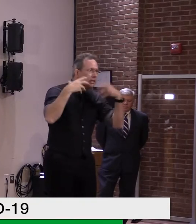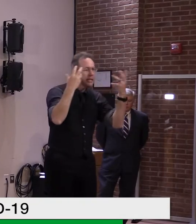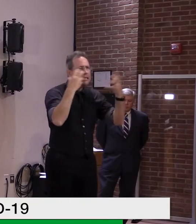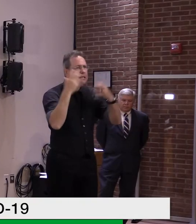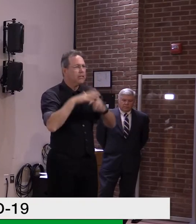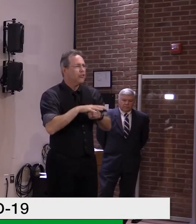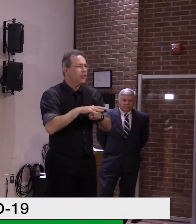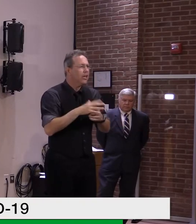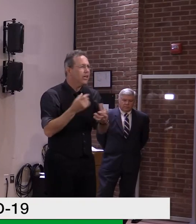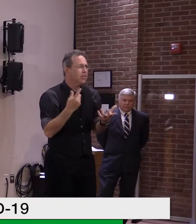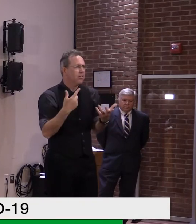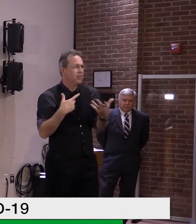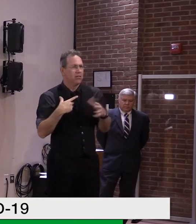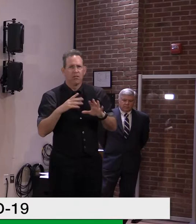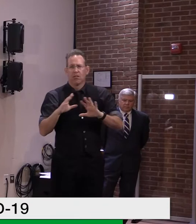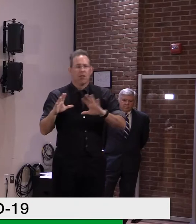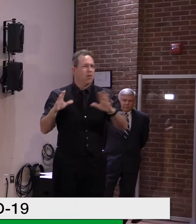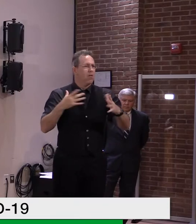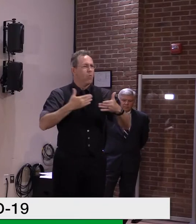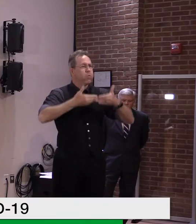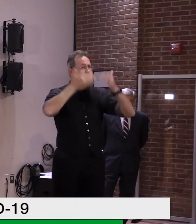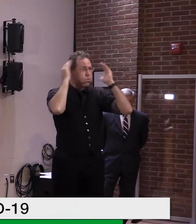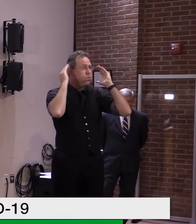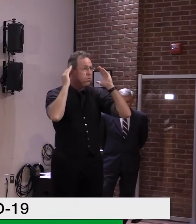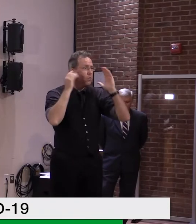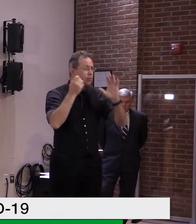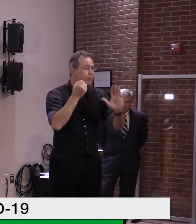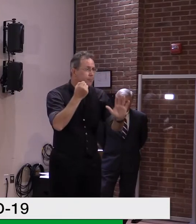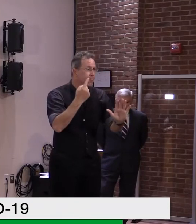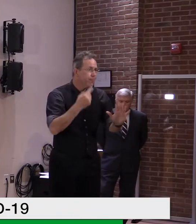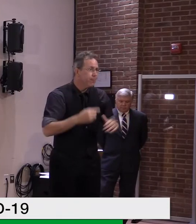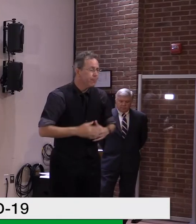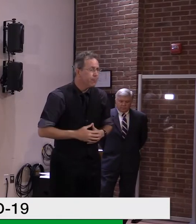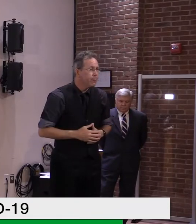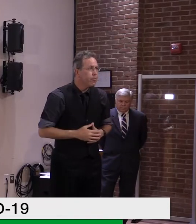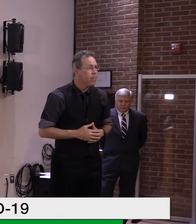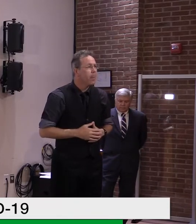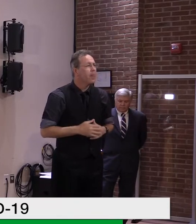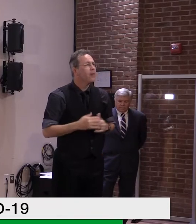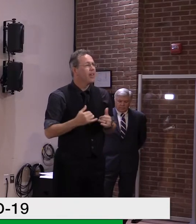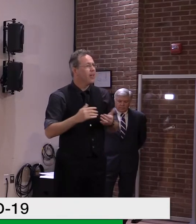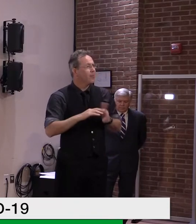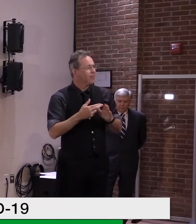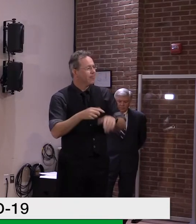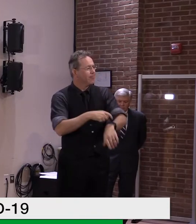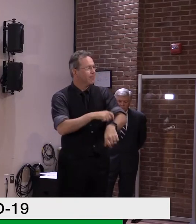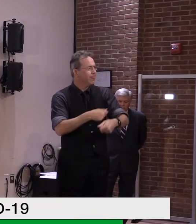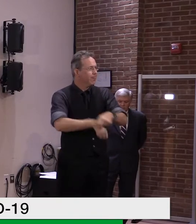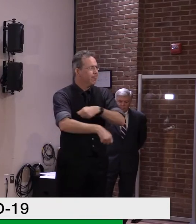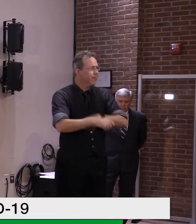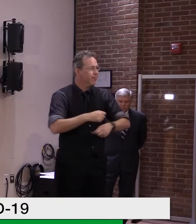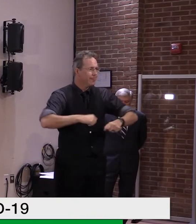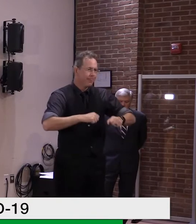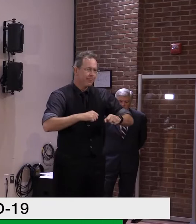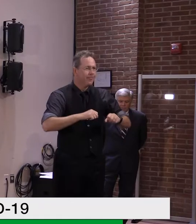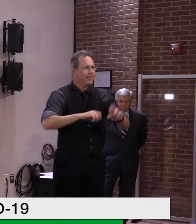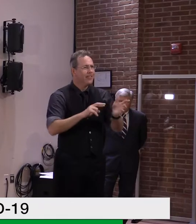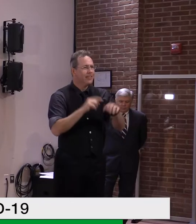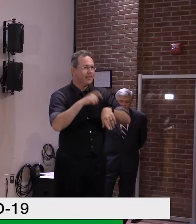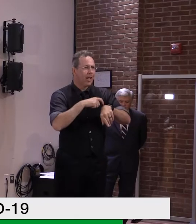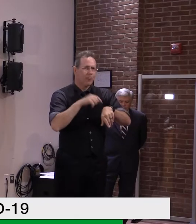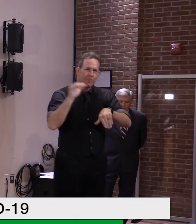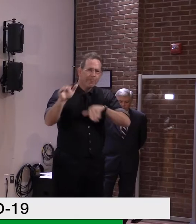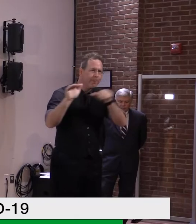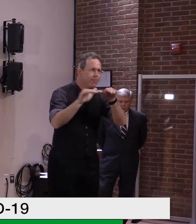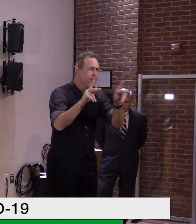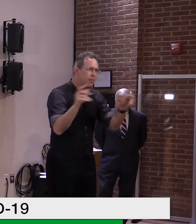and being less active, all of those things. So there'll be a lot more for us to be talking about in coming weeks and months regarding that. And